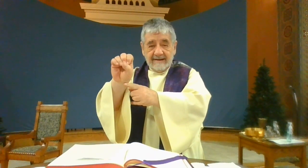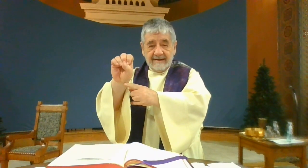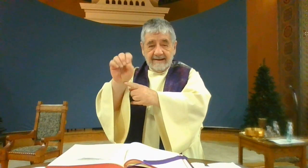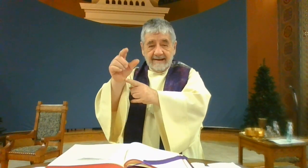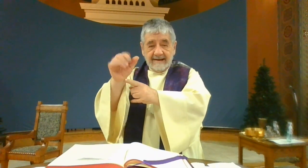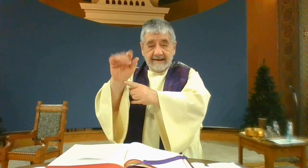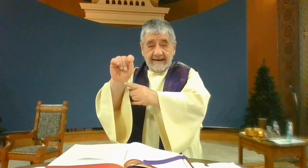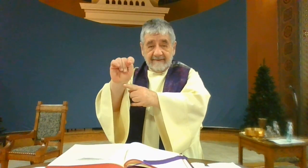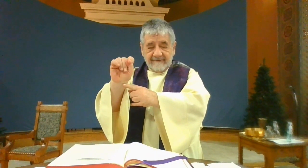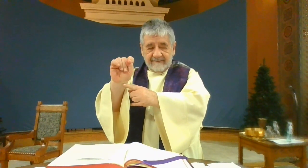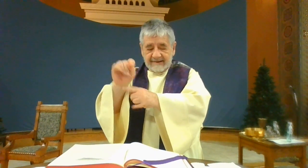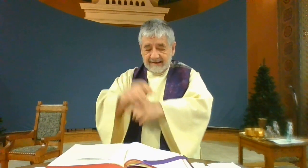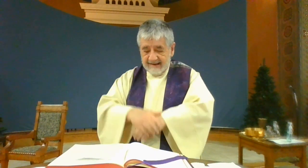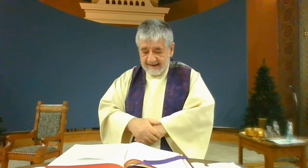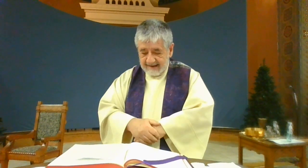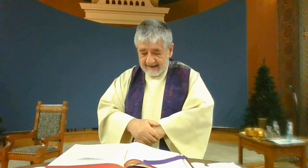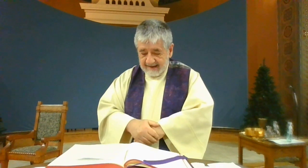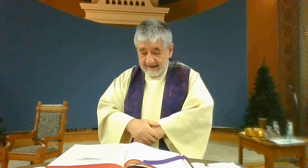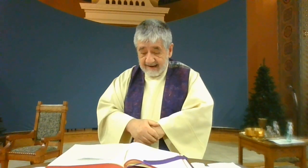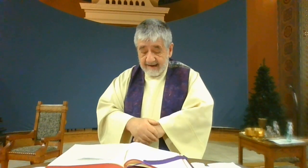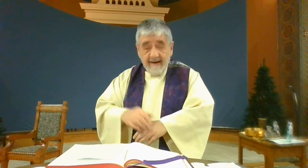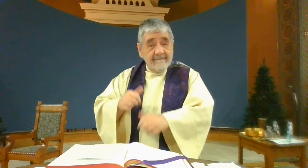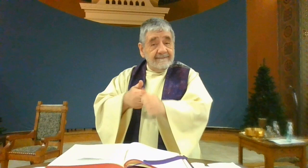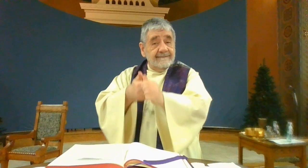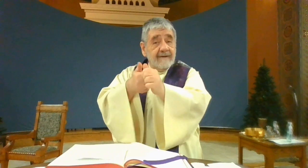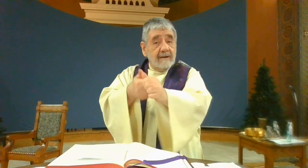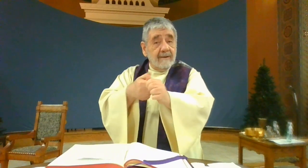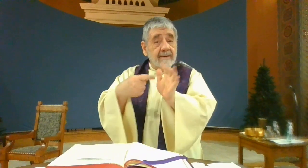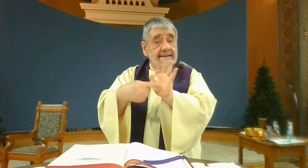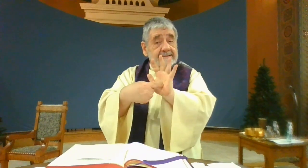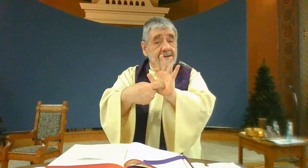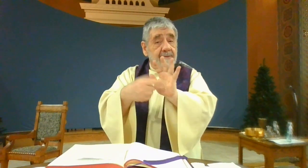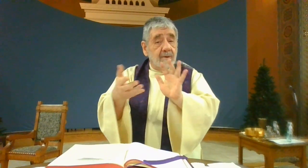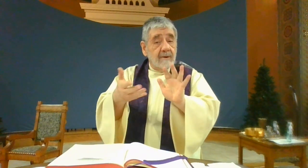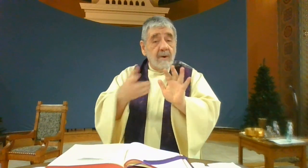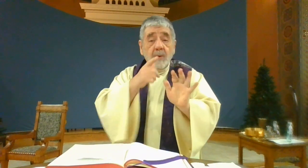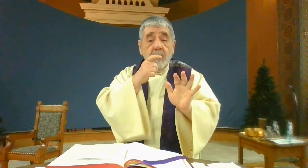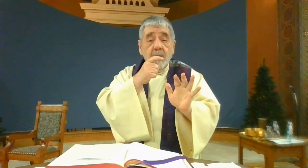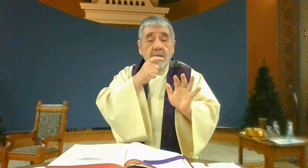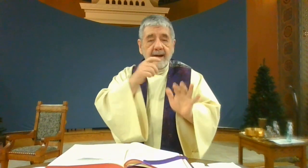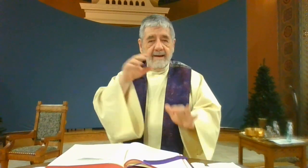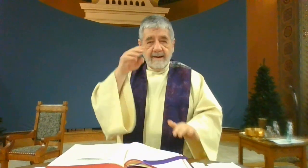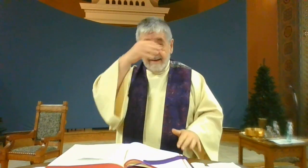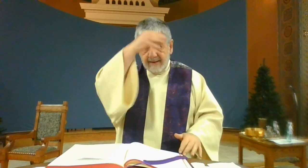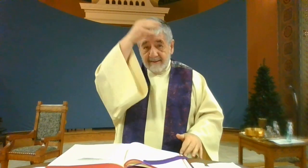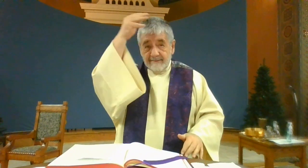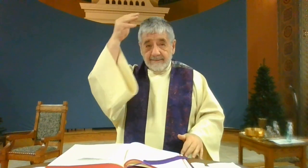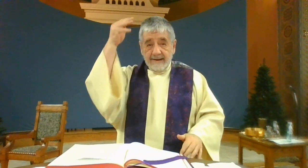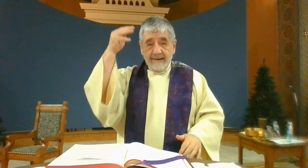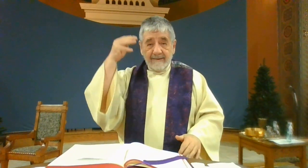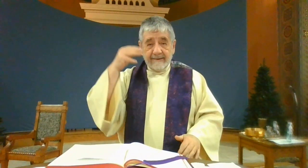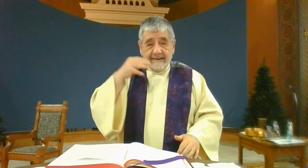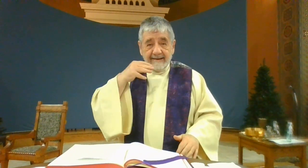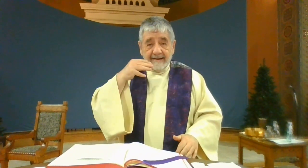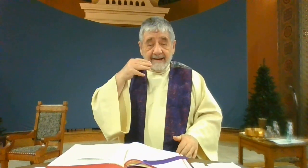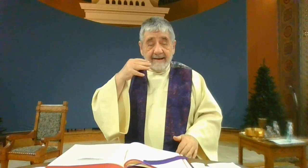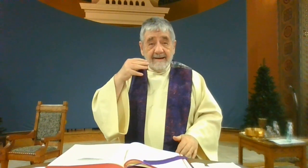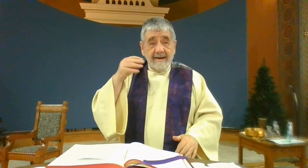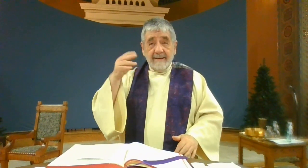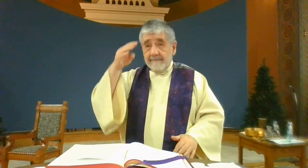love goes into the gift. by following the example of the Virgin